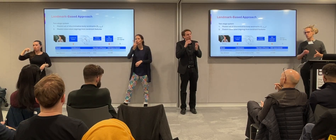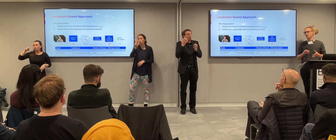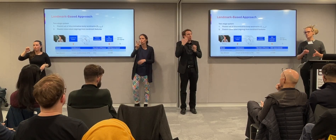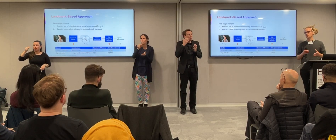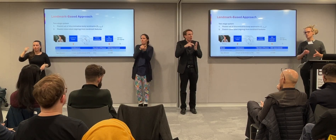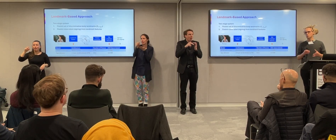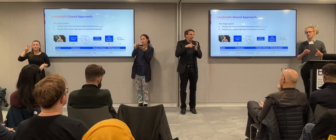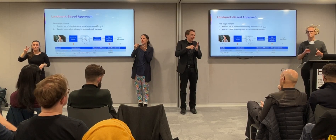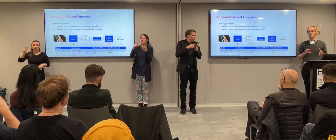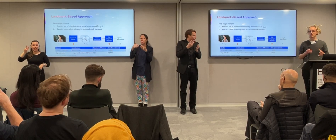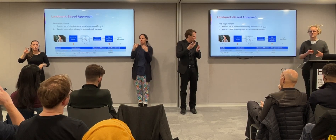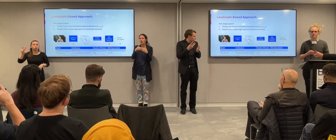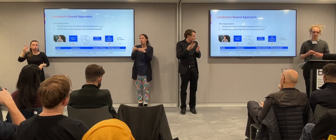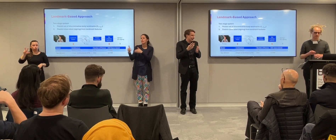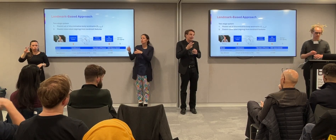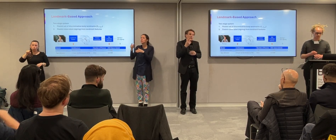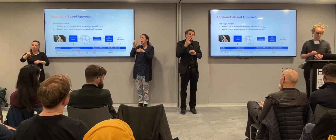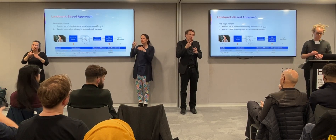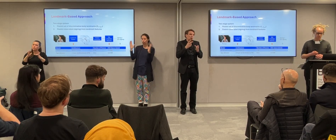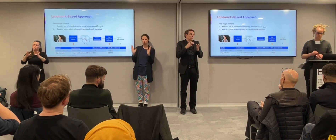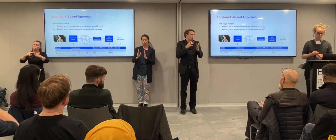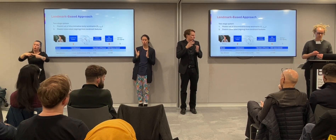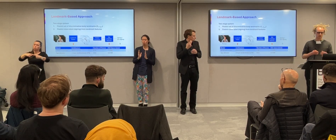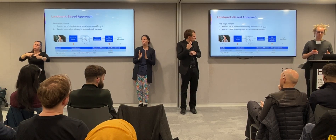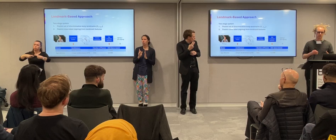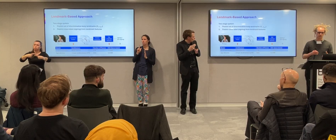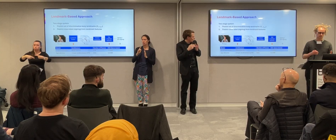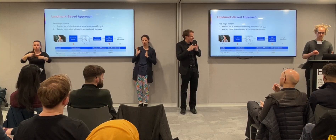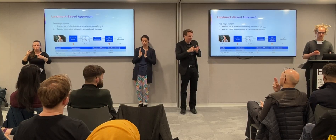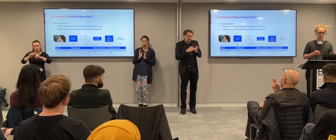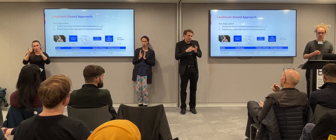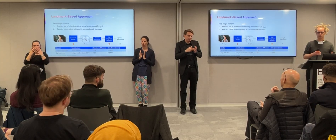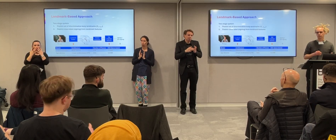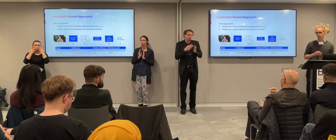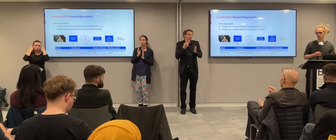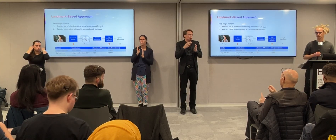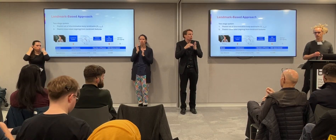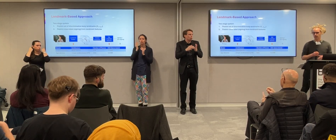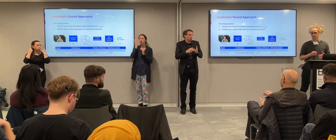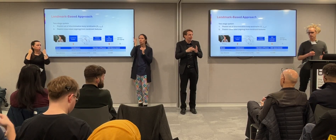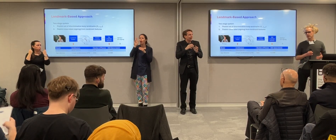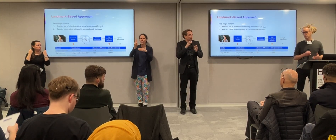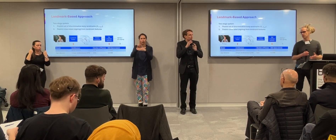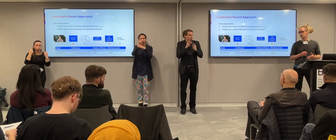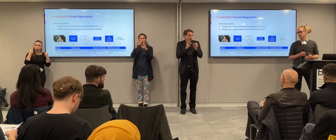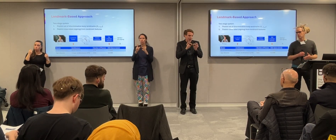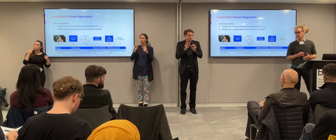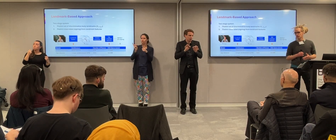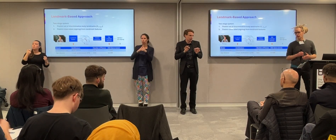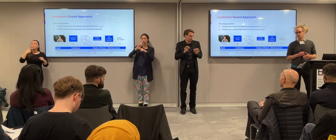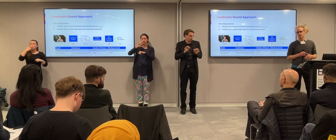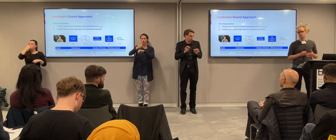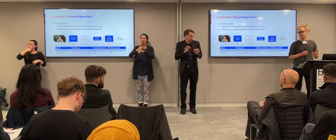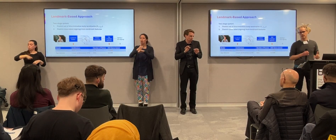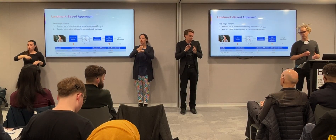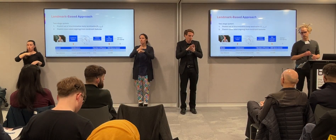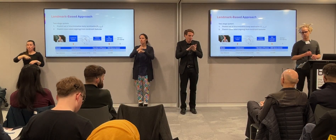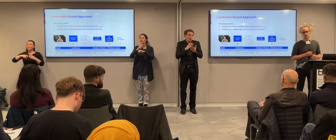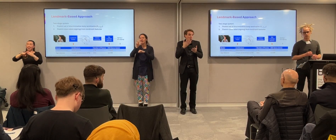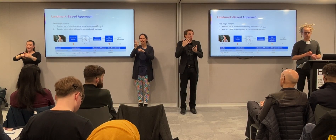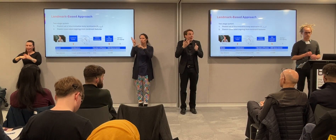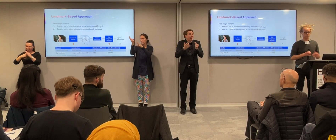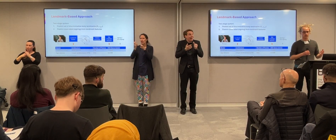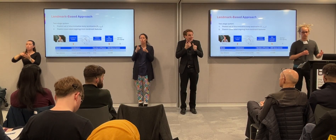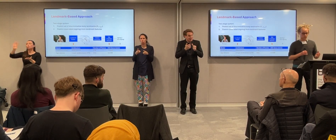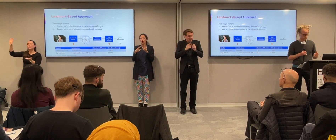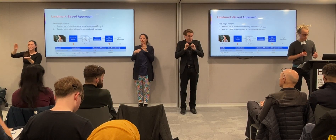it also has to be quite small in size, because a user, when they first activate the feature, have to actually download the